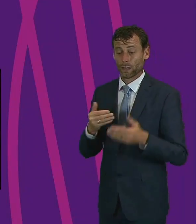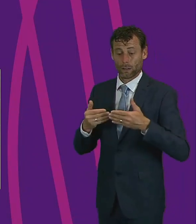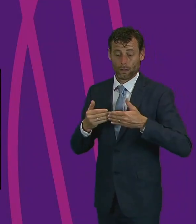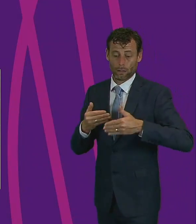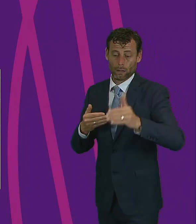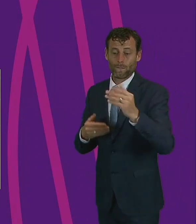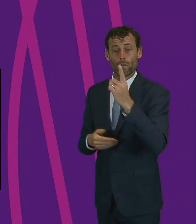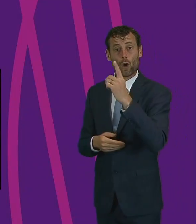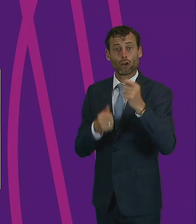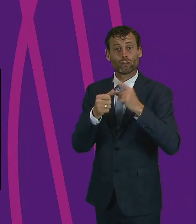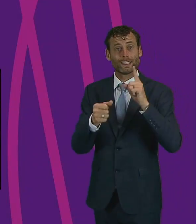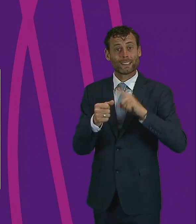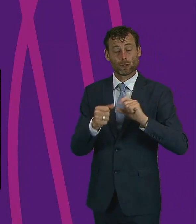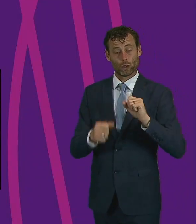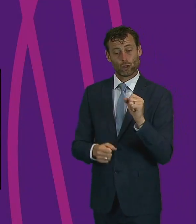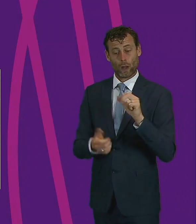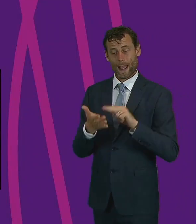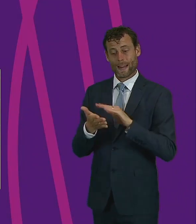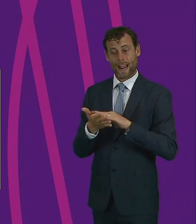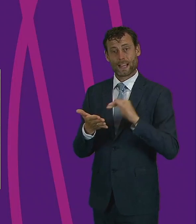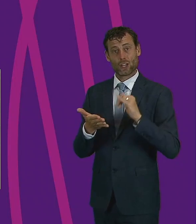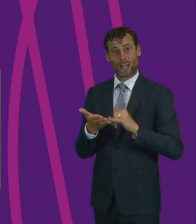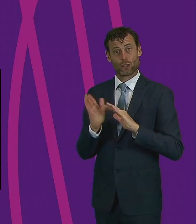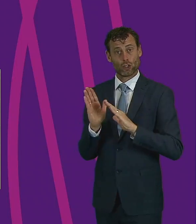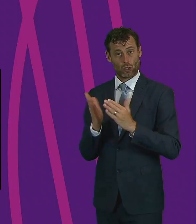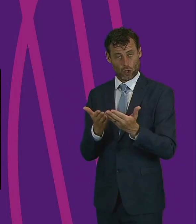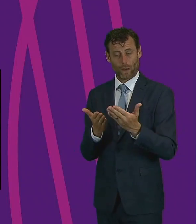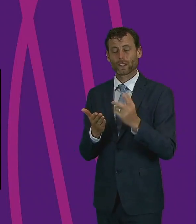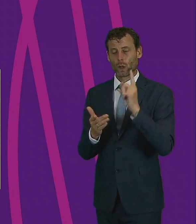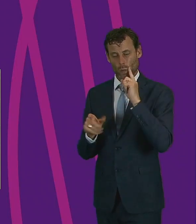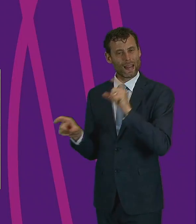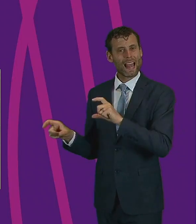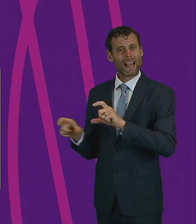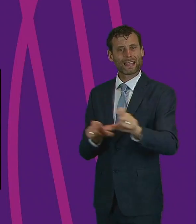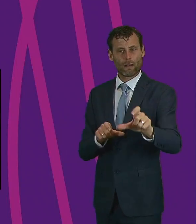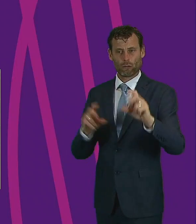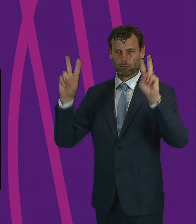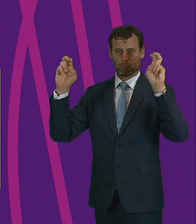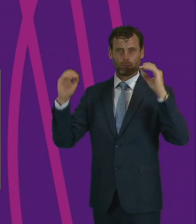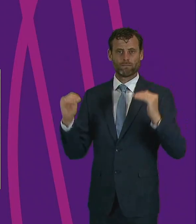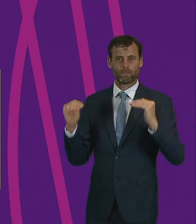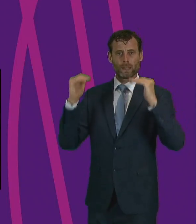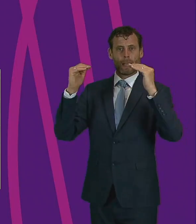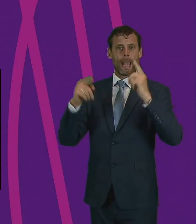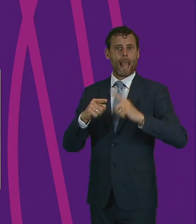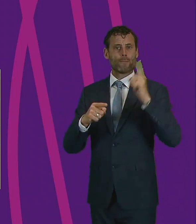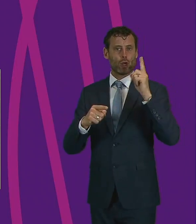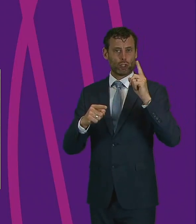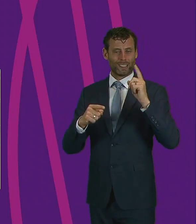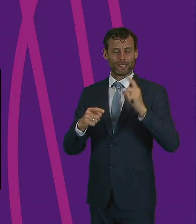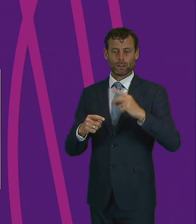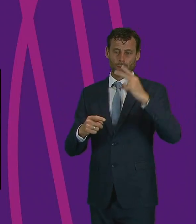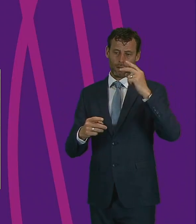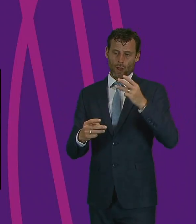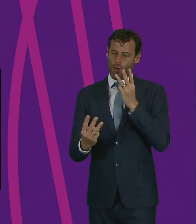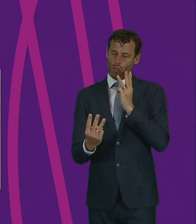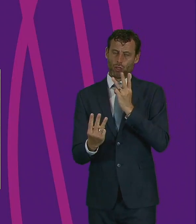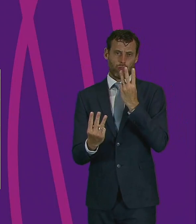days, Scotland's National Health Service will remain on an emergency footing and will have 3 core tasks.